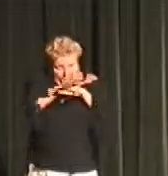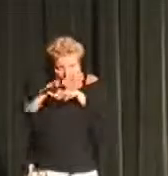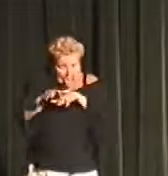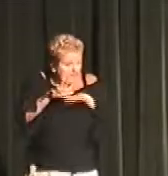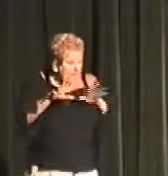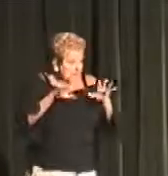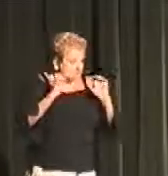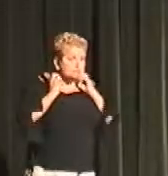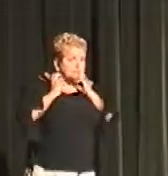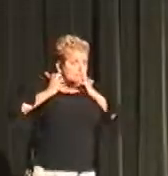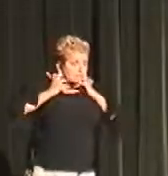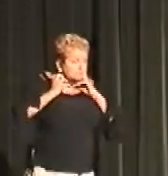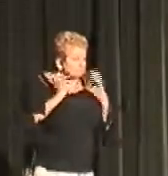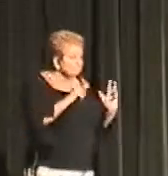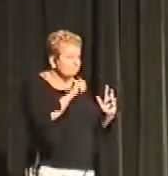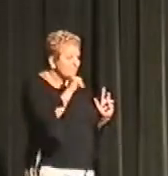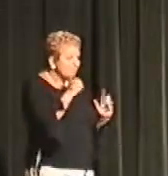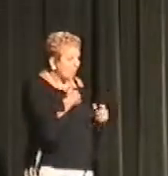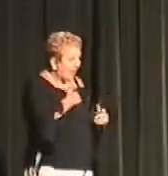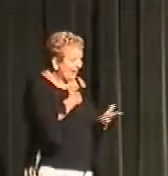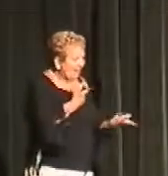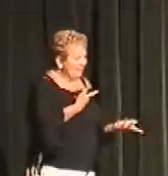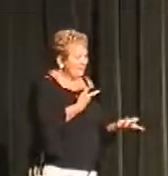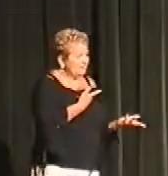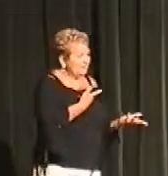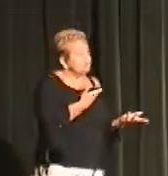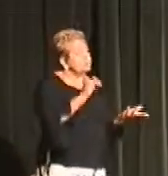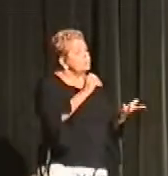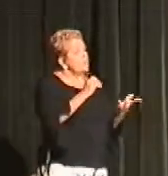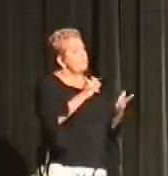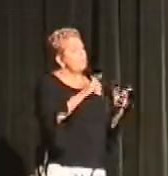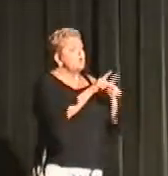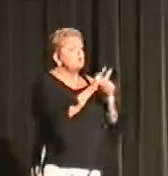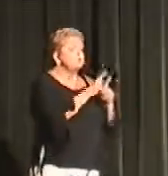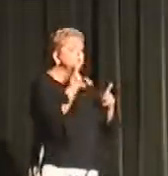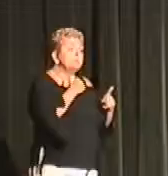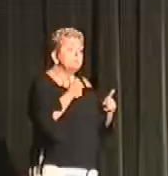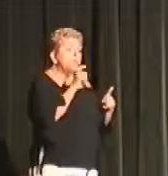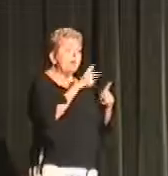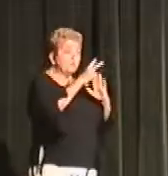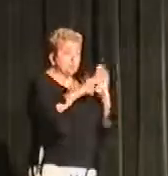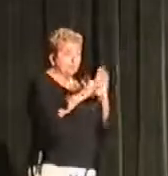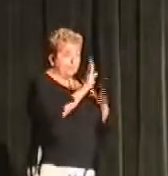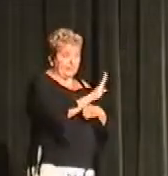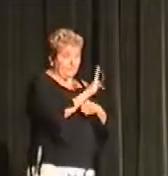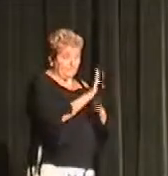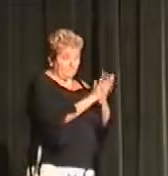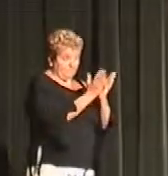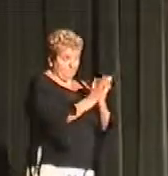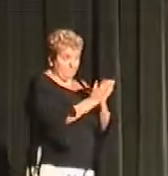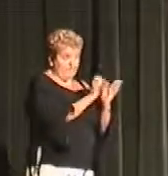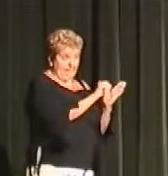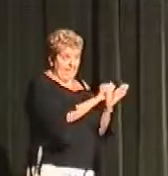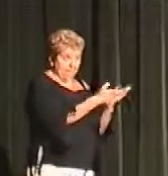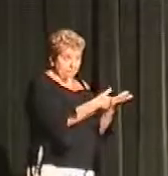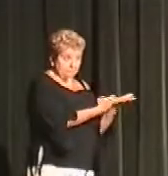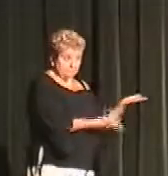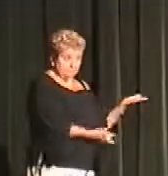With my home group at my Venice, they say it's very important that you get the big book of Alcoholics Anonymous. And if you don't have the big book, we'll sell it to you. We'll make